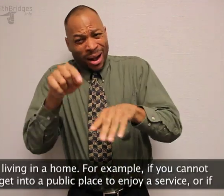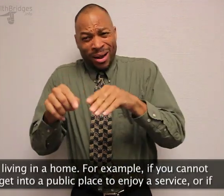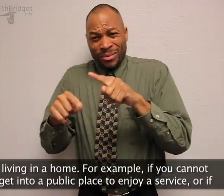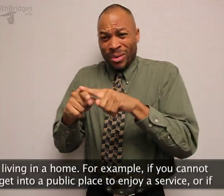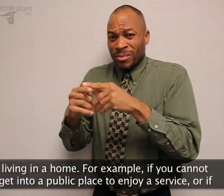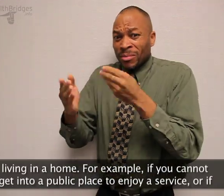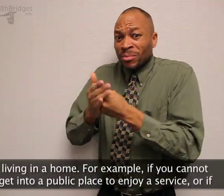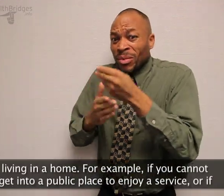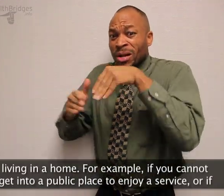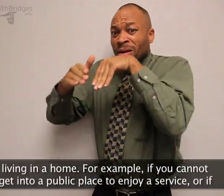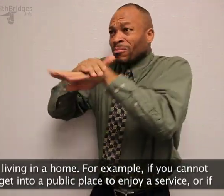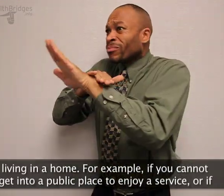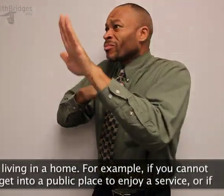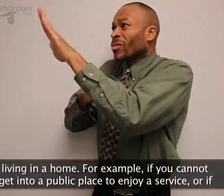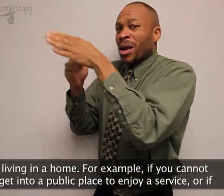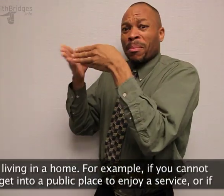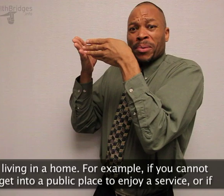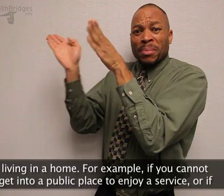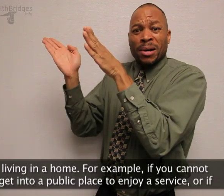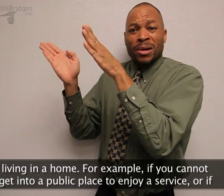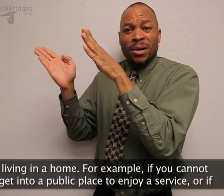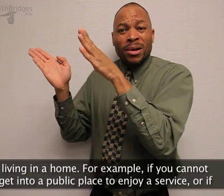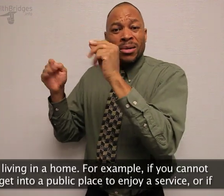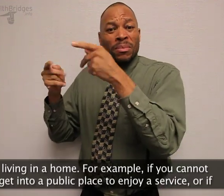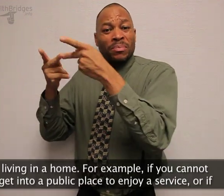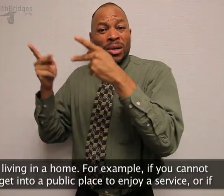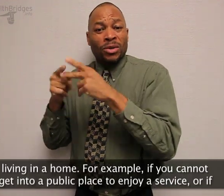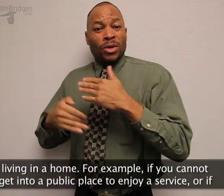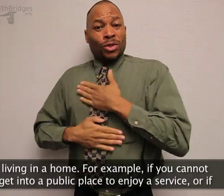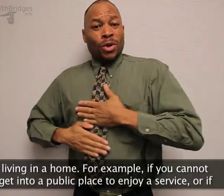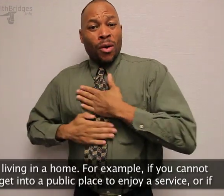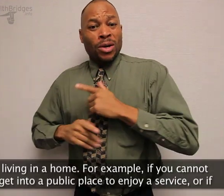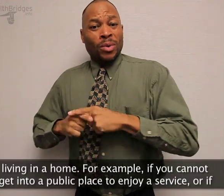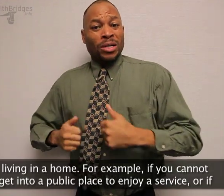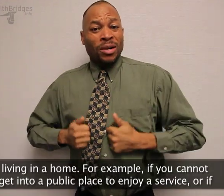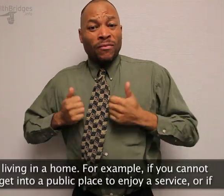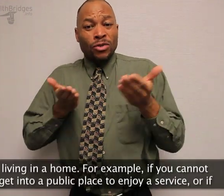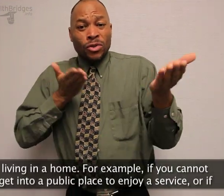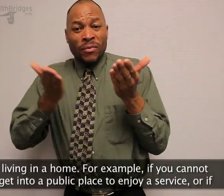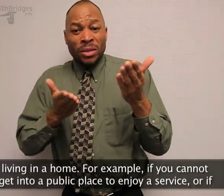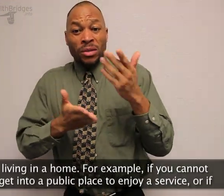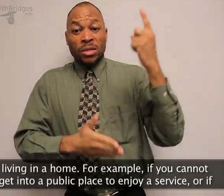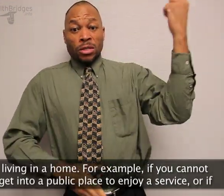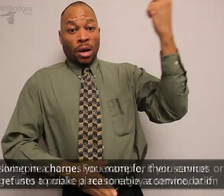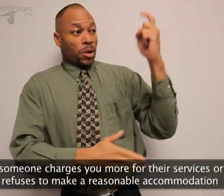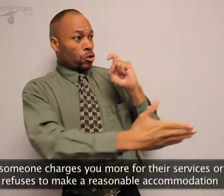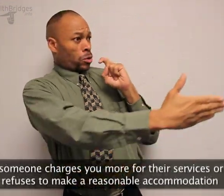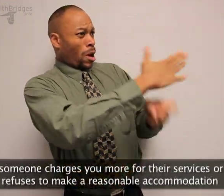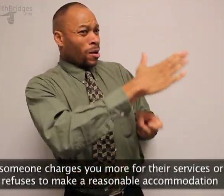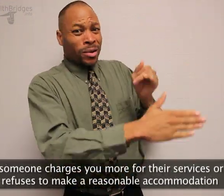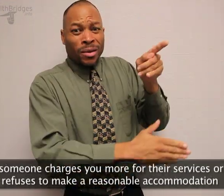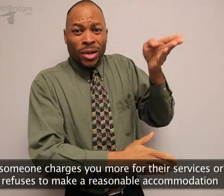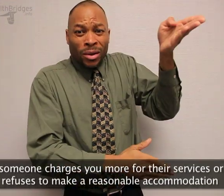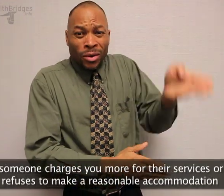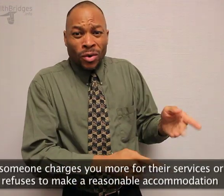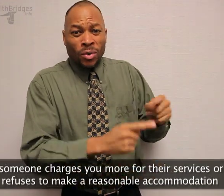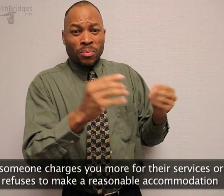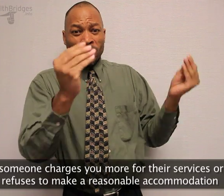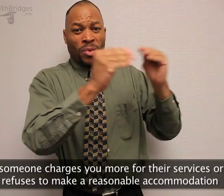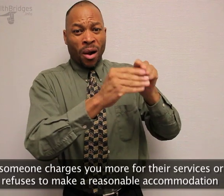example, if you cannot get into a public place to enjoy a service, or if someone charges you more for their